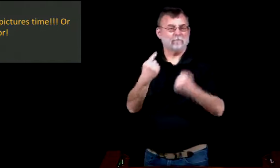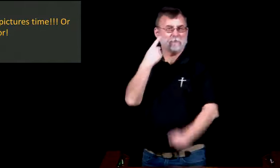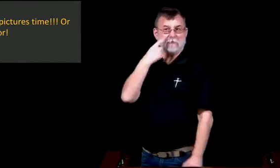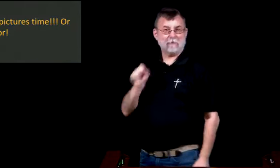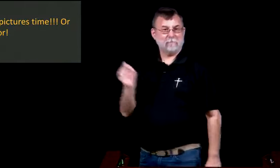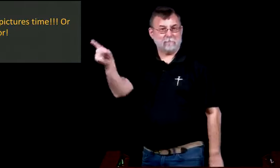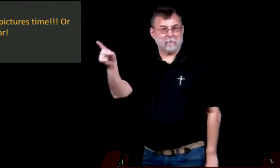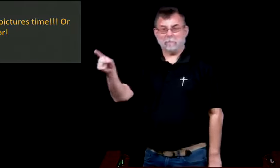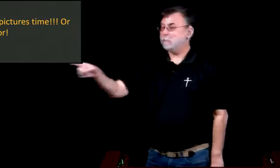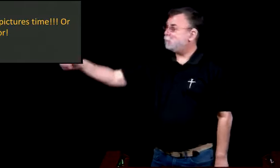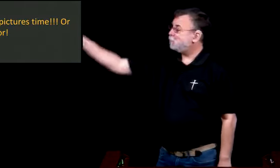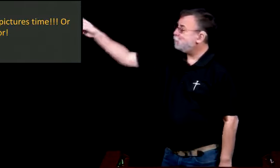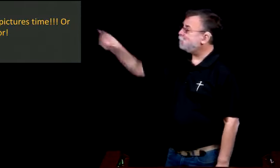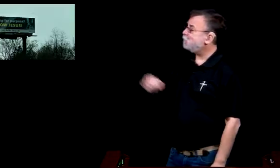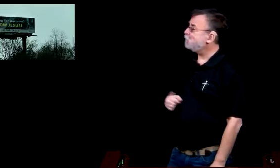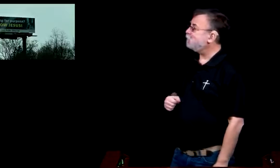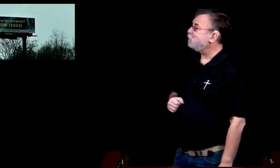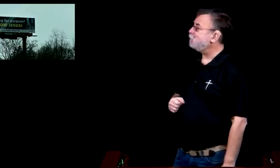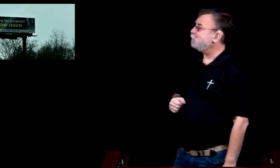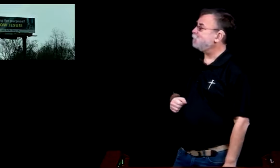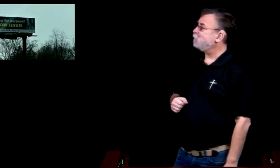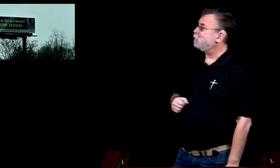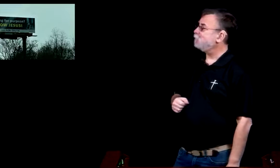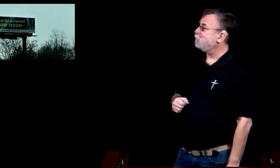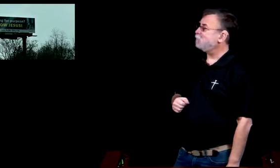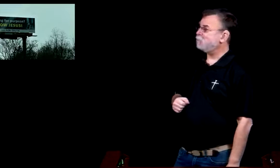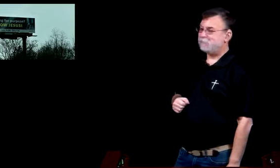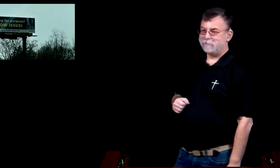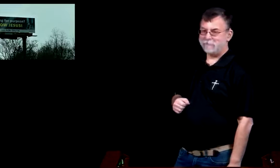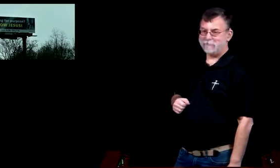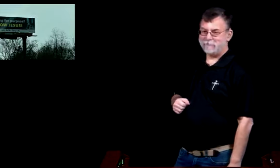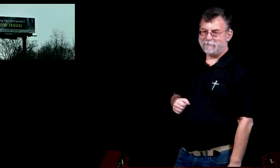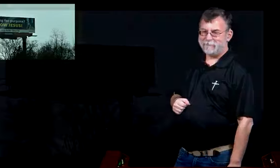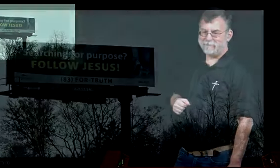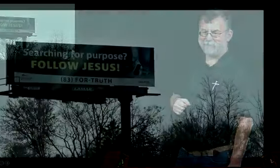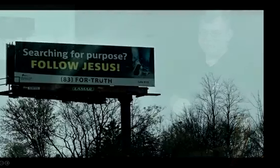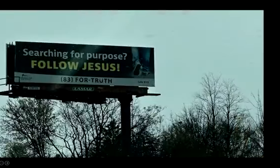She was driving and spotted this bulletin board, billboard.